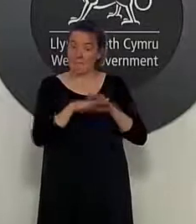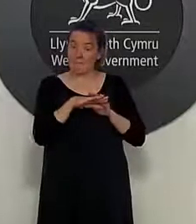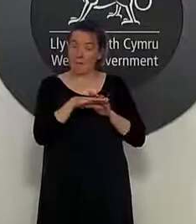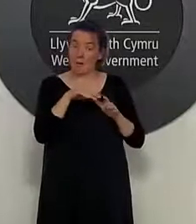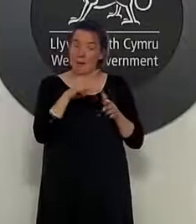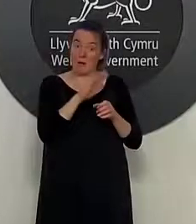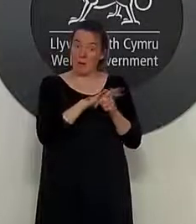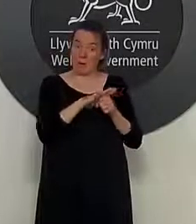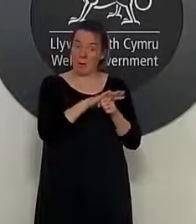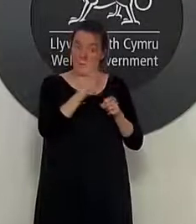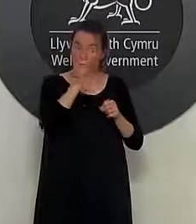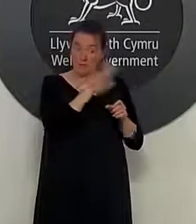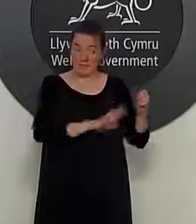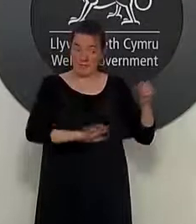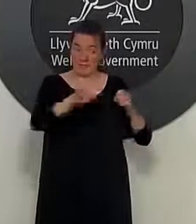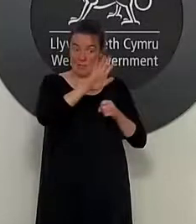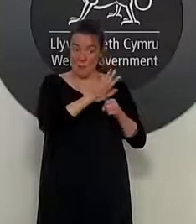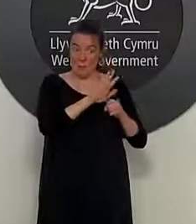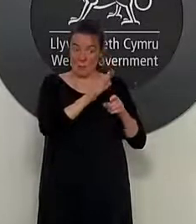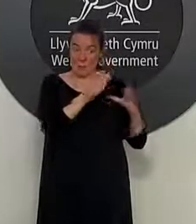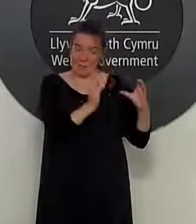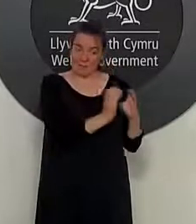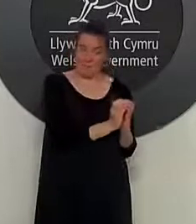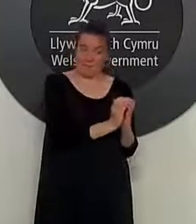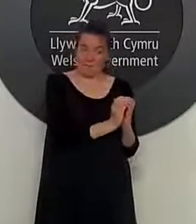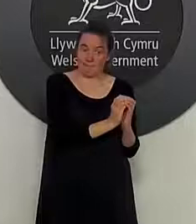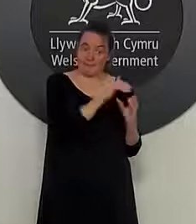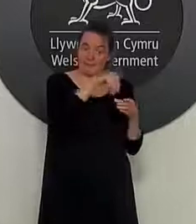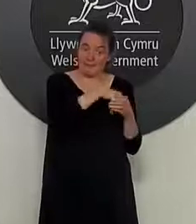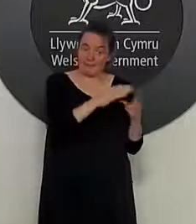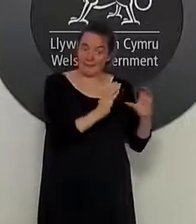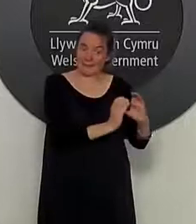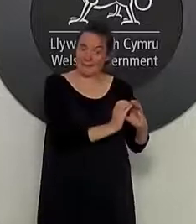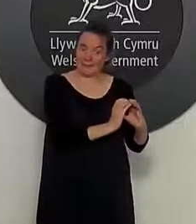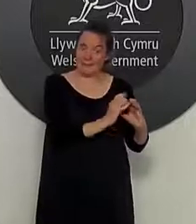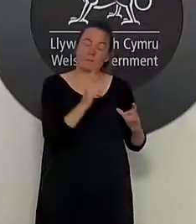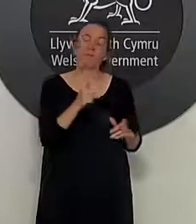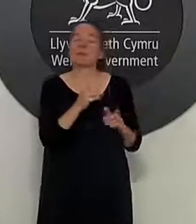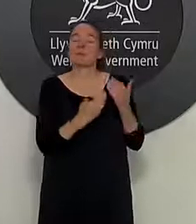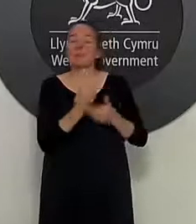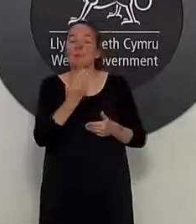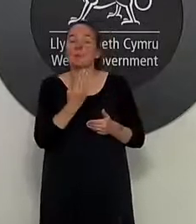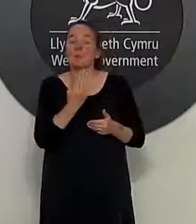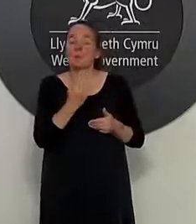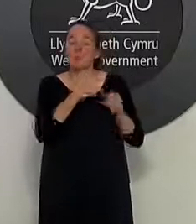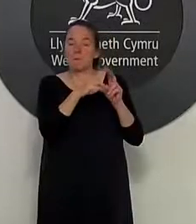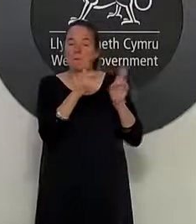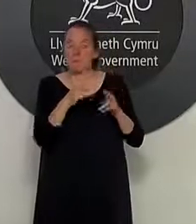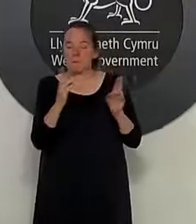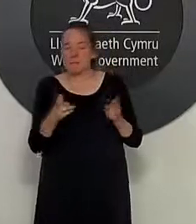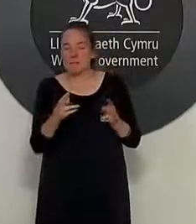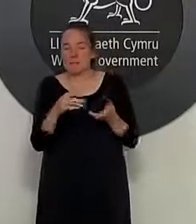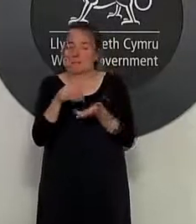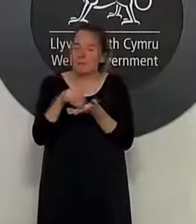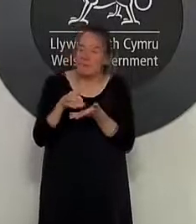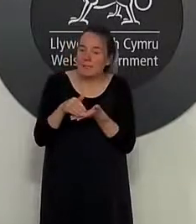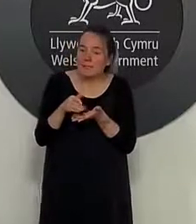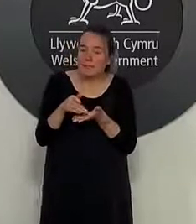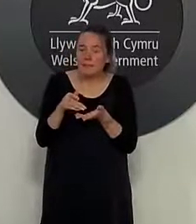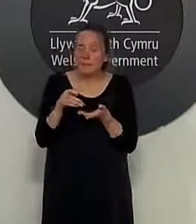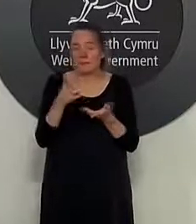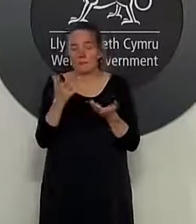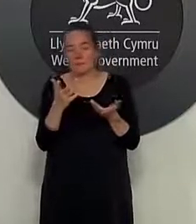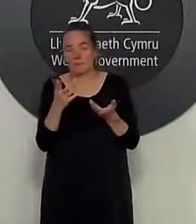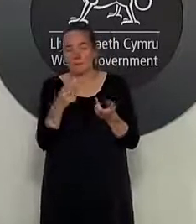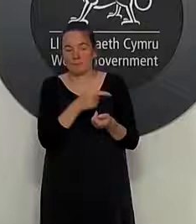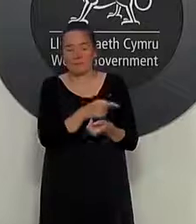the local authority, is under such pressure that when properties come onto the market, they need to be treated in a different